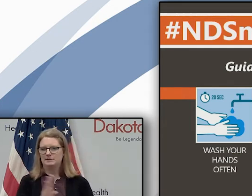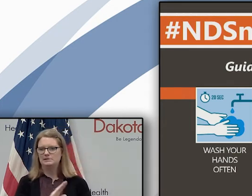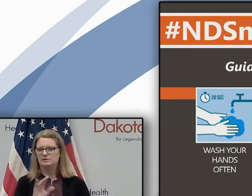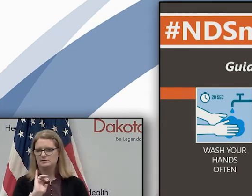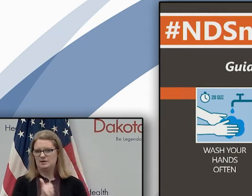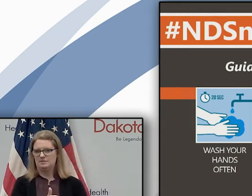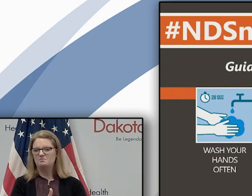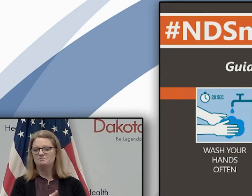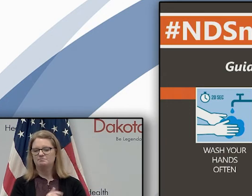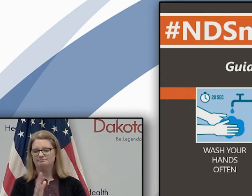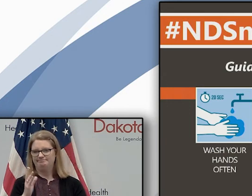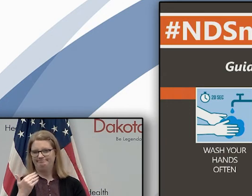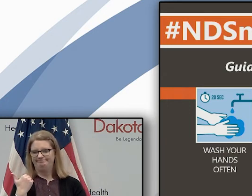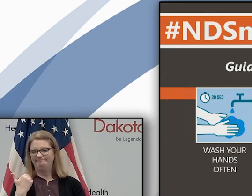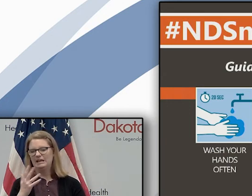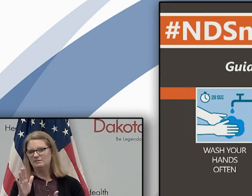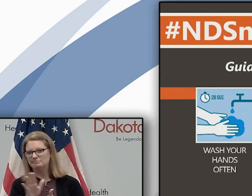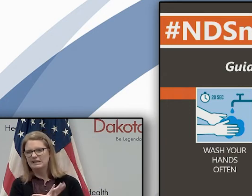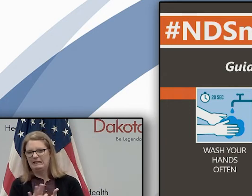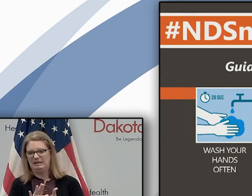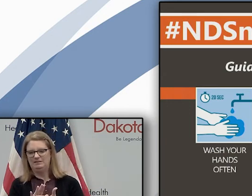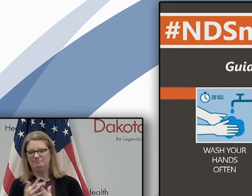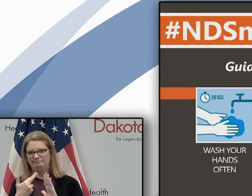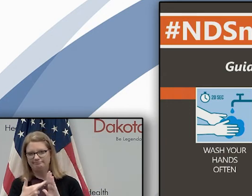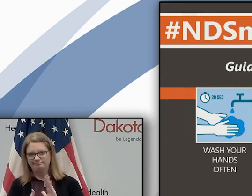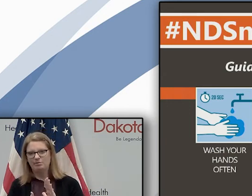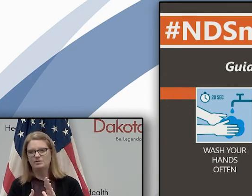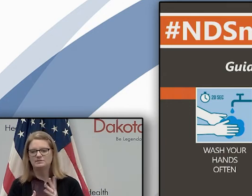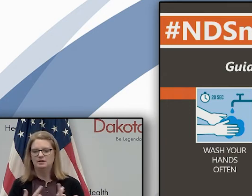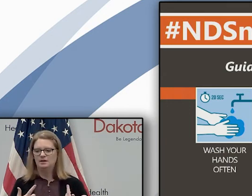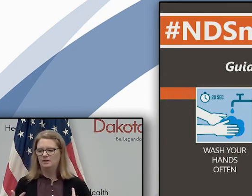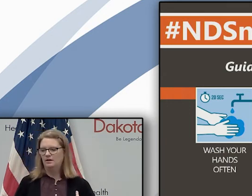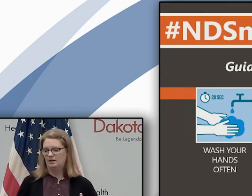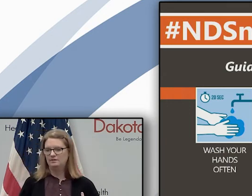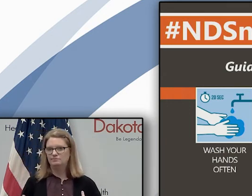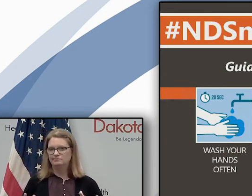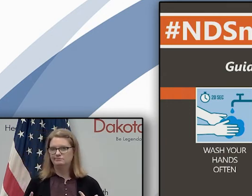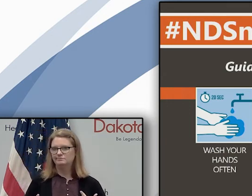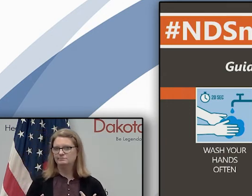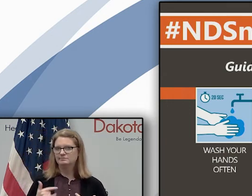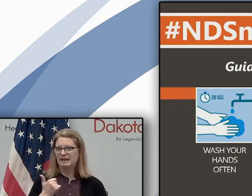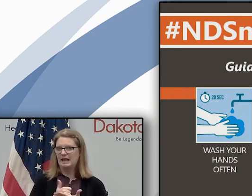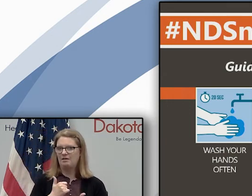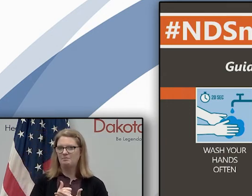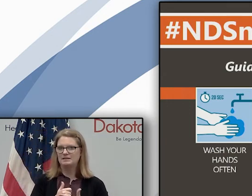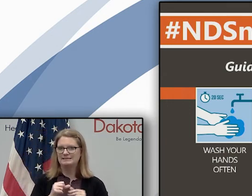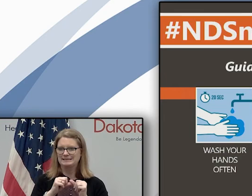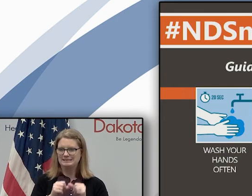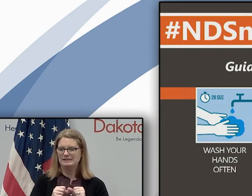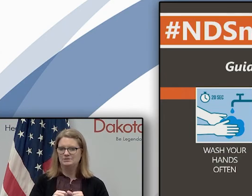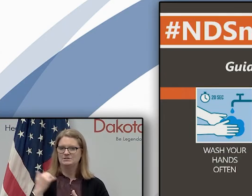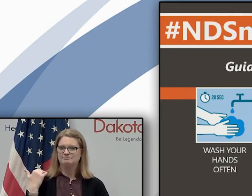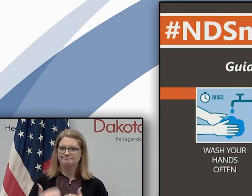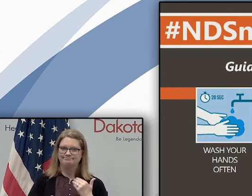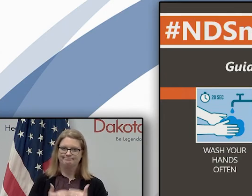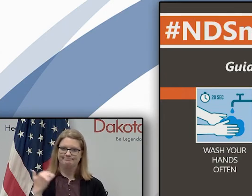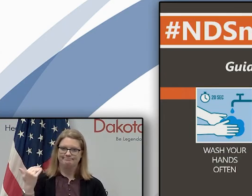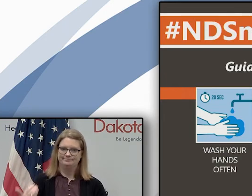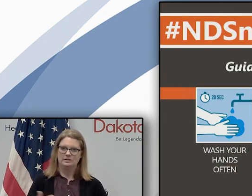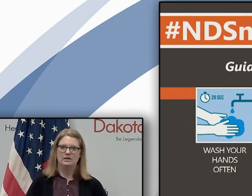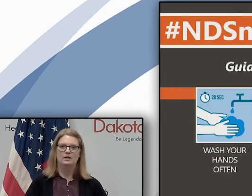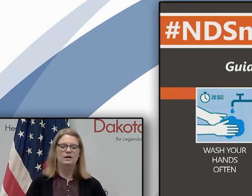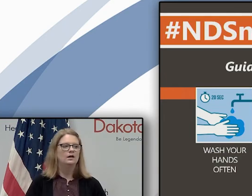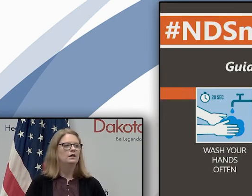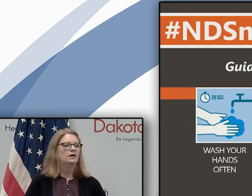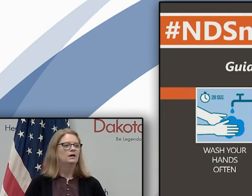business processes to help clean and disinfect surfaces. And again, that's helping helping us continue to move forward. And again, we didn't